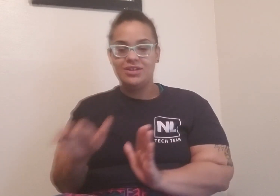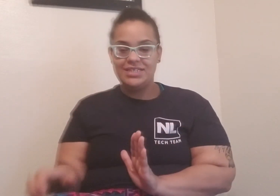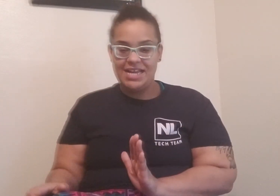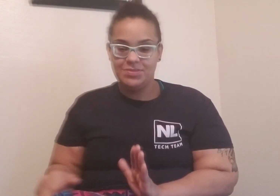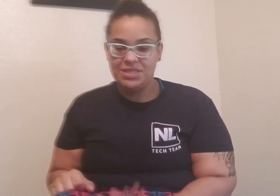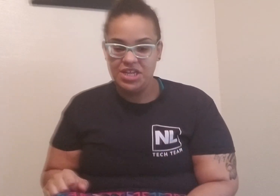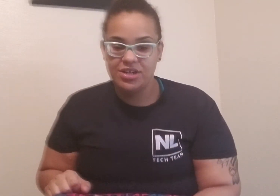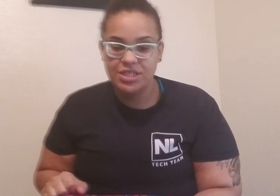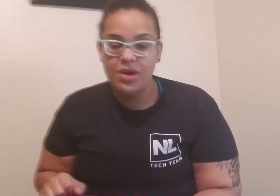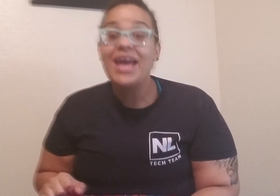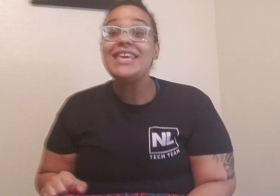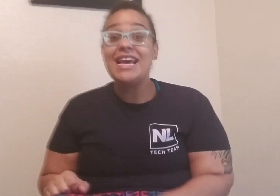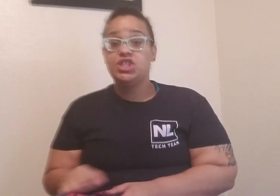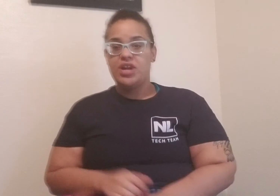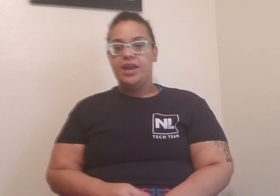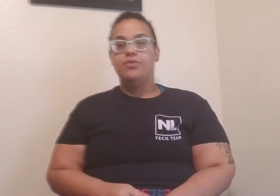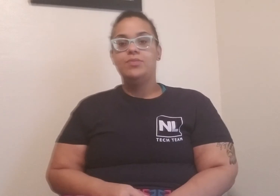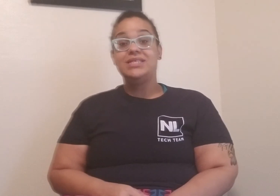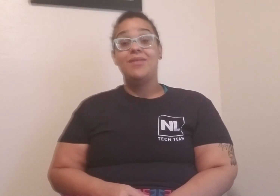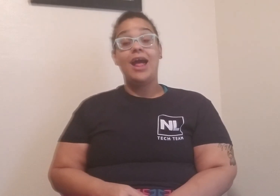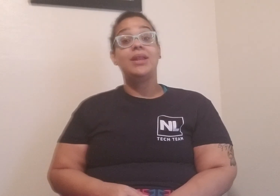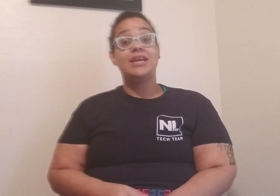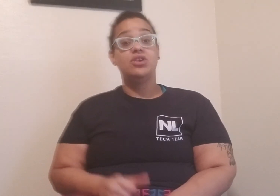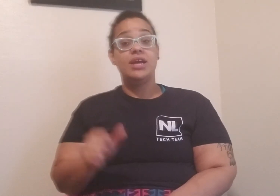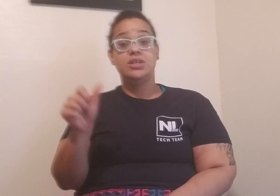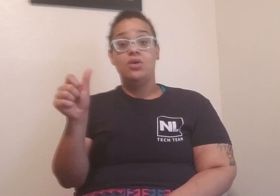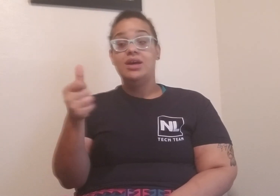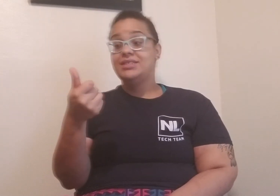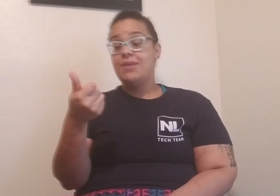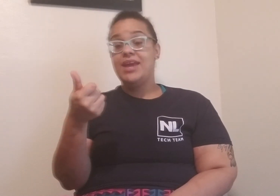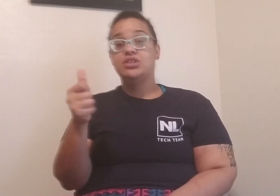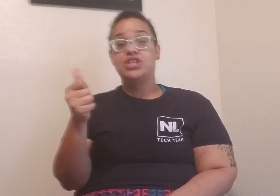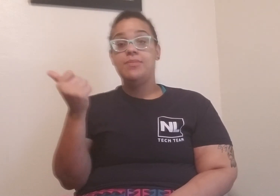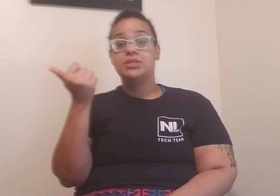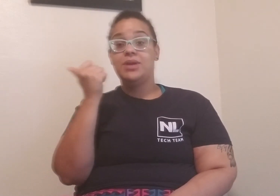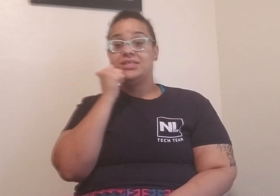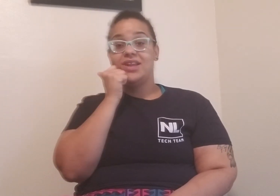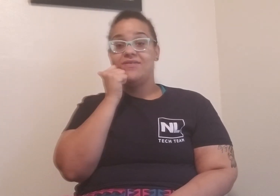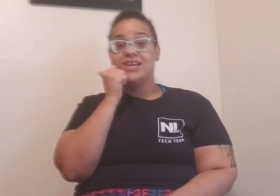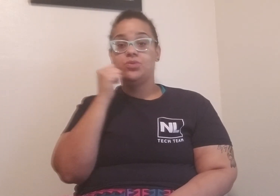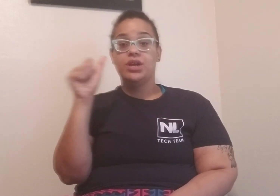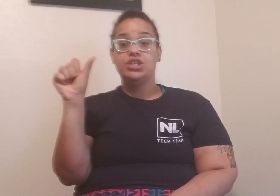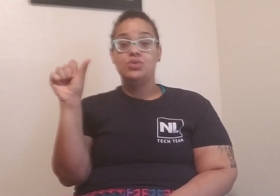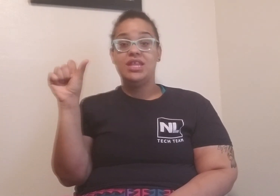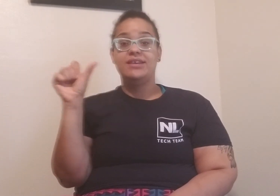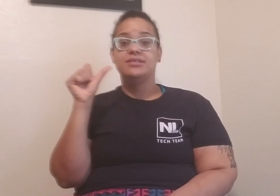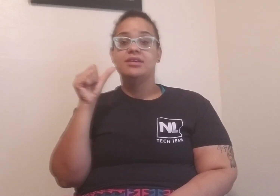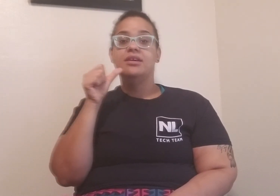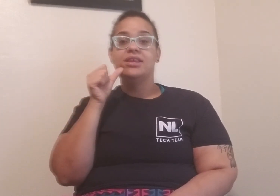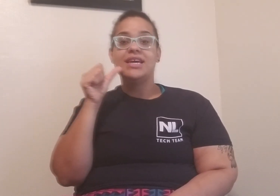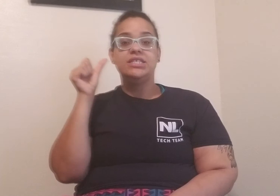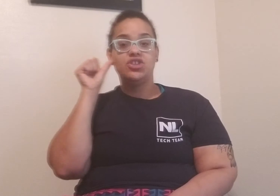days, months, years. So yesterday would be something that happened yesterday. So same hand shapes, but instead of this, we're going to do this. Yesterday.